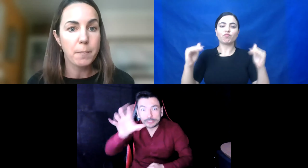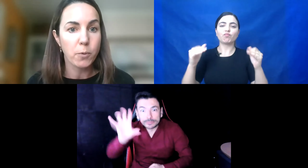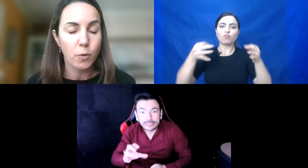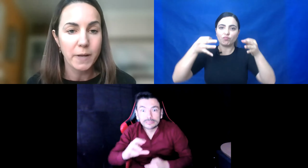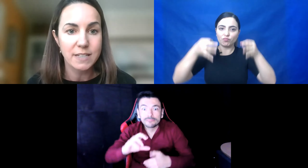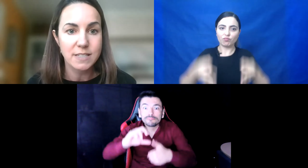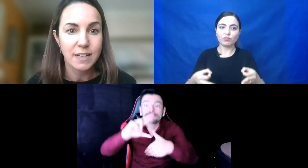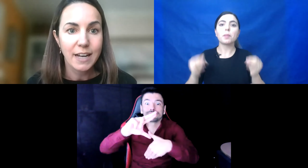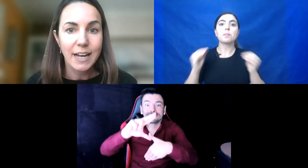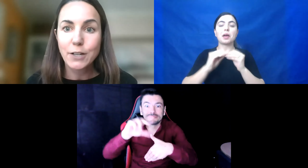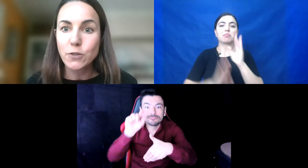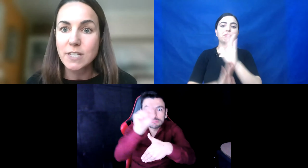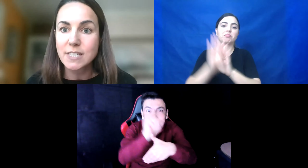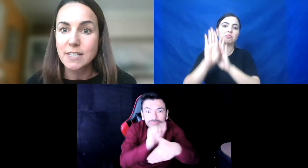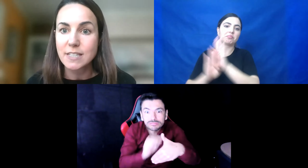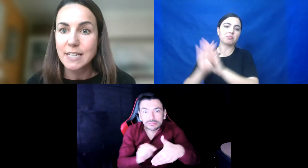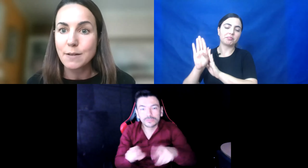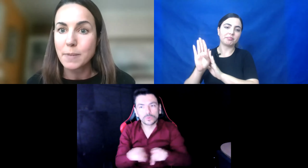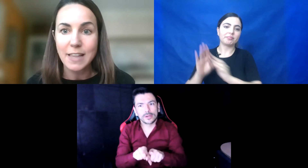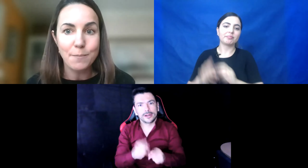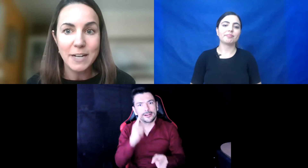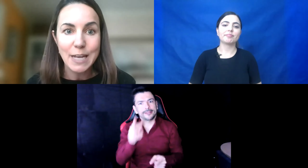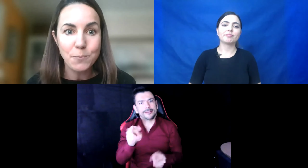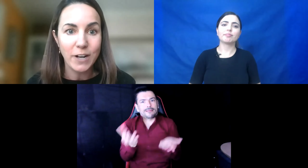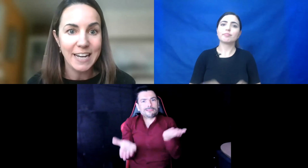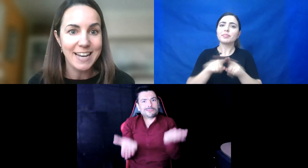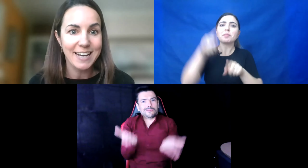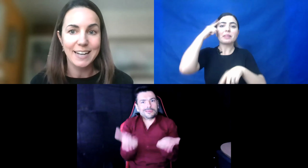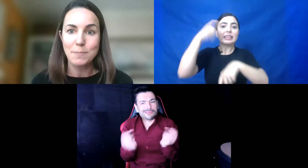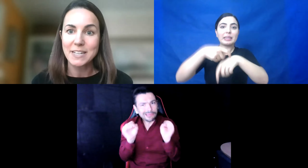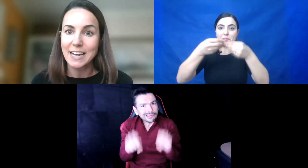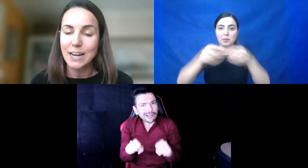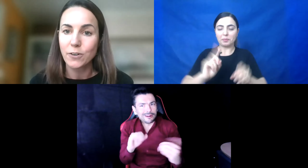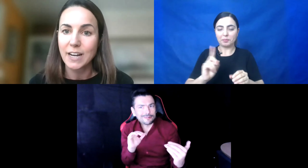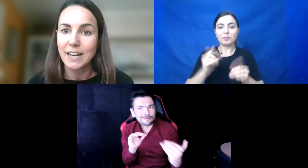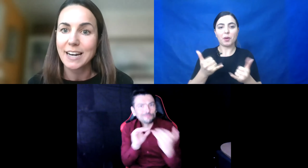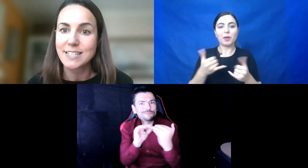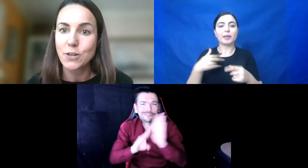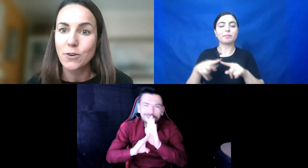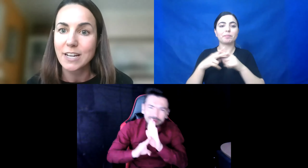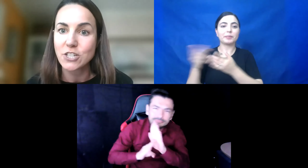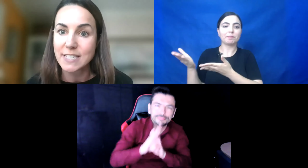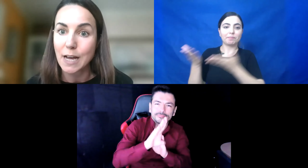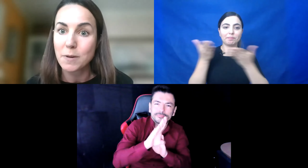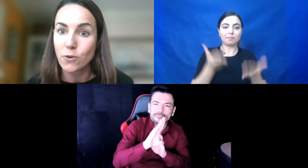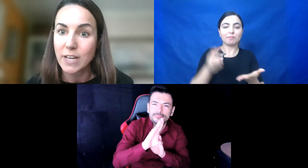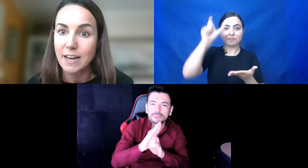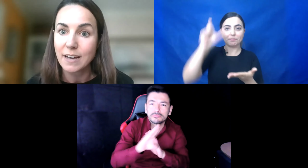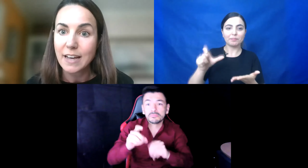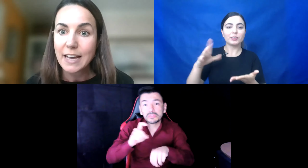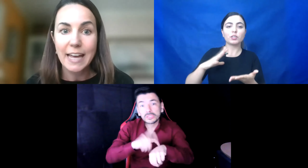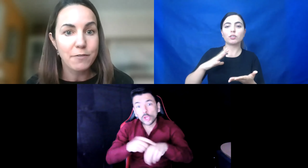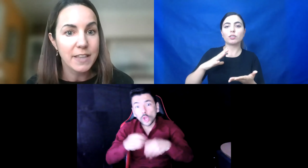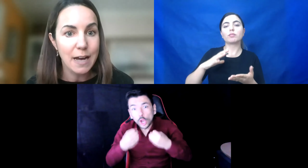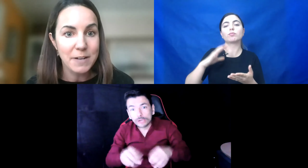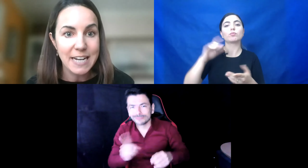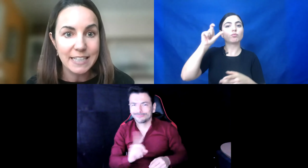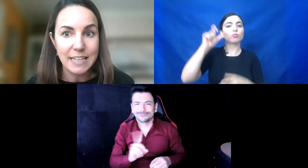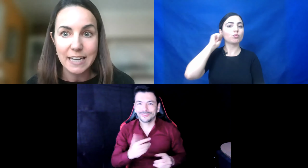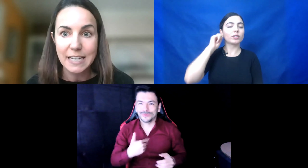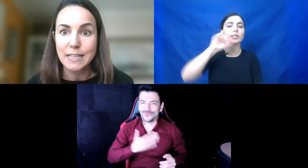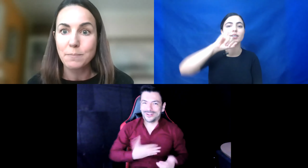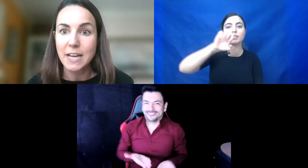more equitable and likewise more prosperous. So without further ado, I'd like to now yield the floor